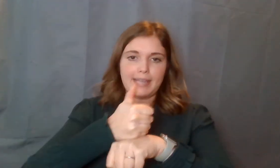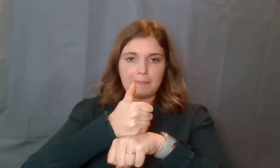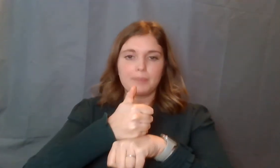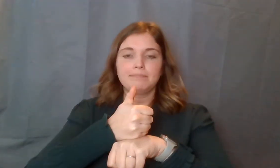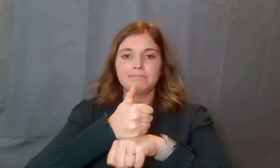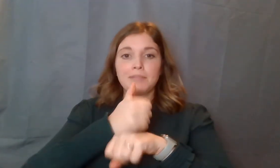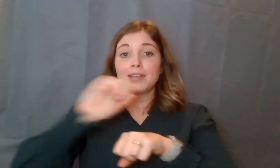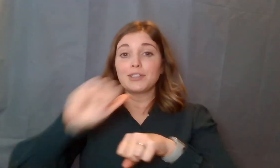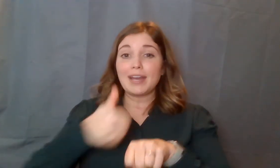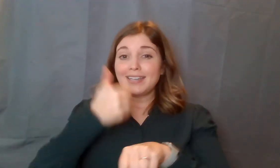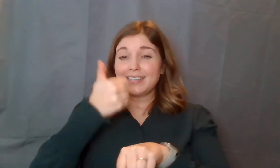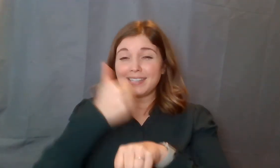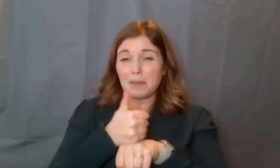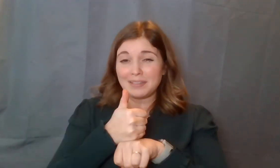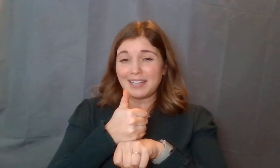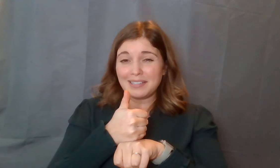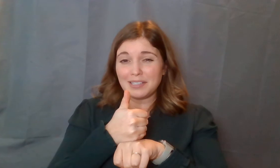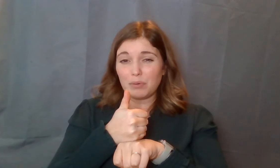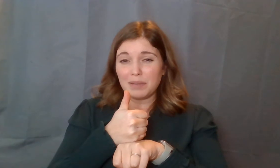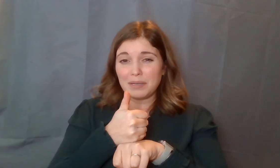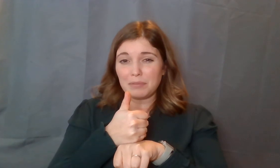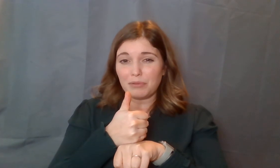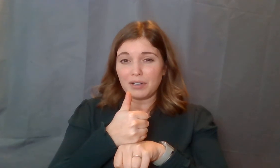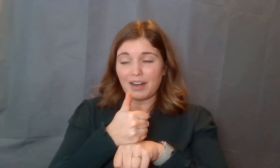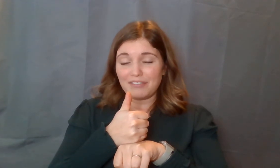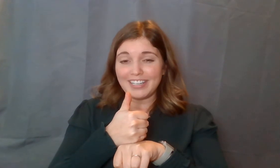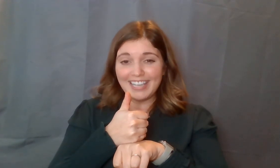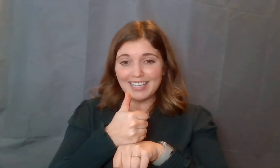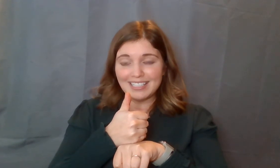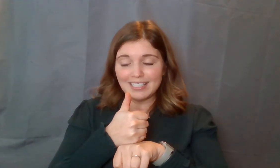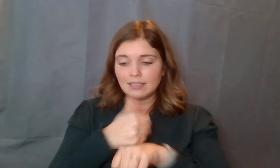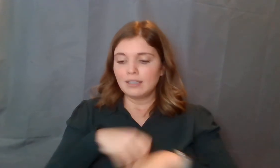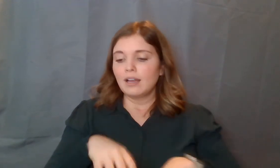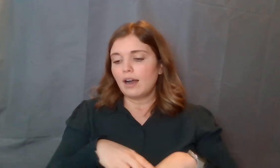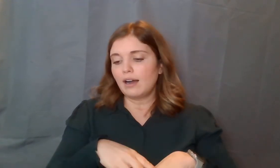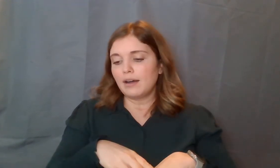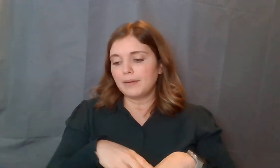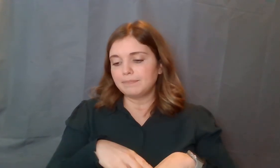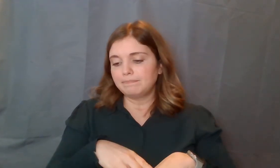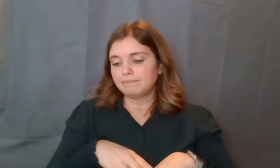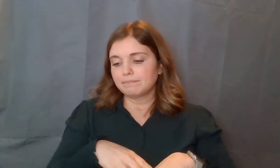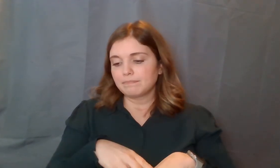up. So I need to set up a dentist appointment before I forget. In